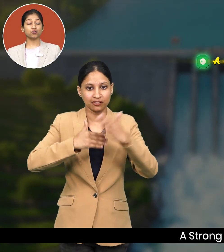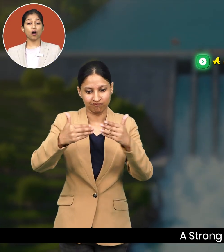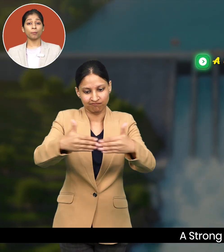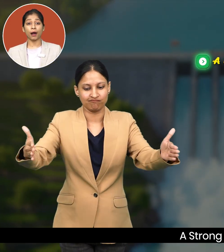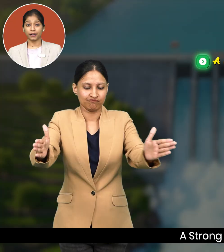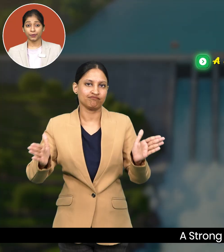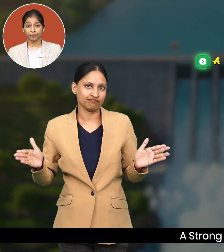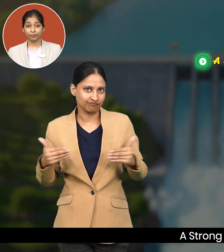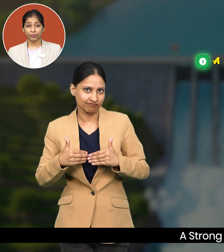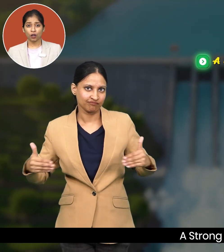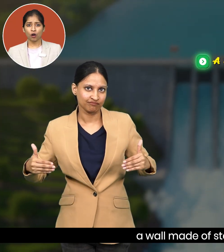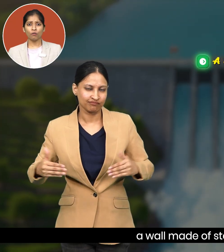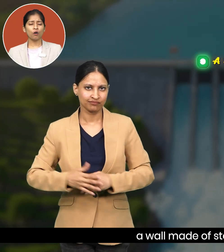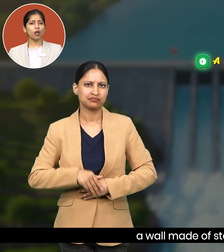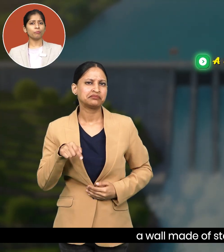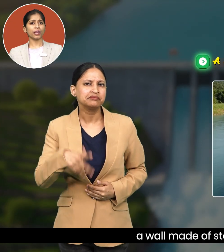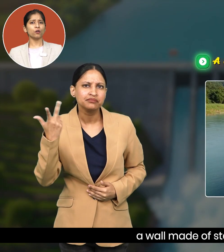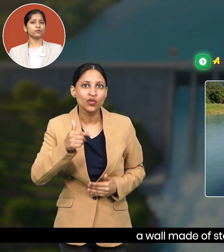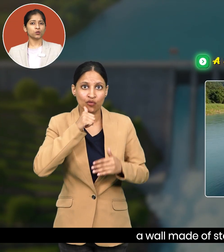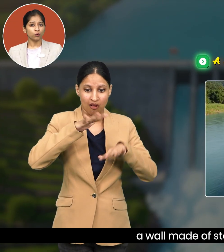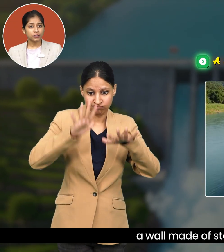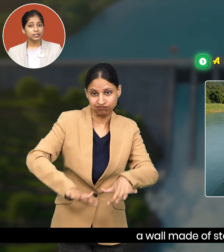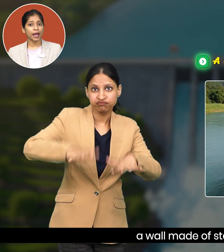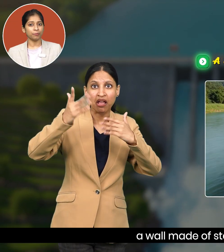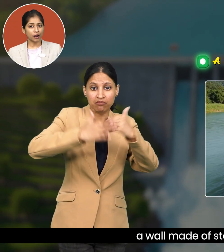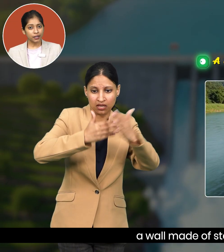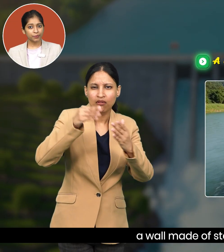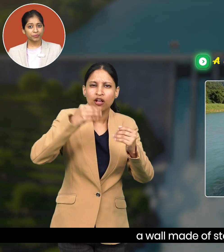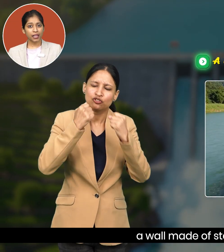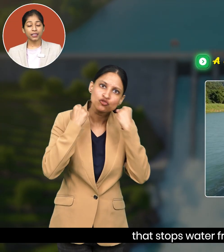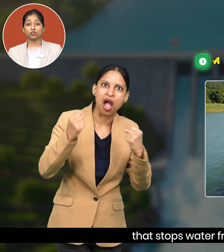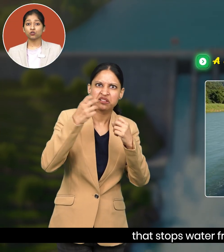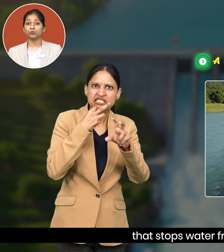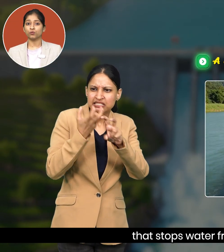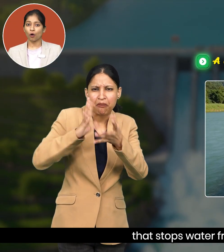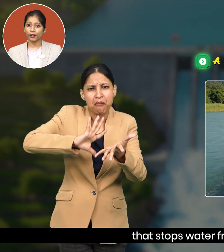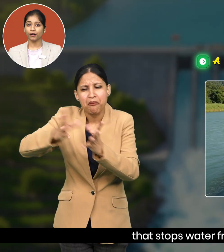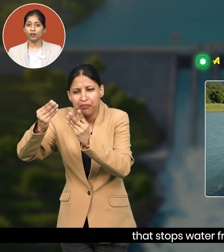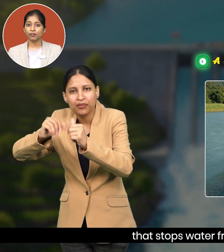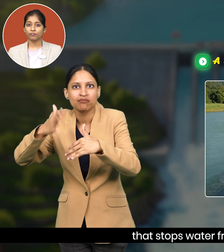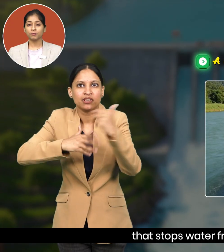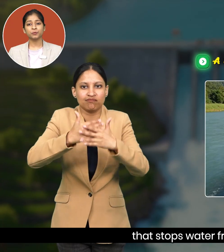A strong bund. A wall made of stones and mud that